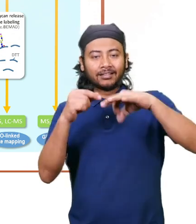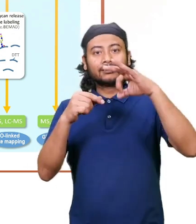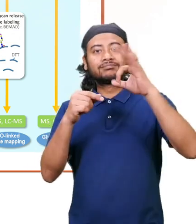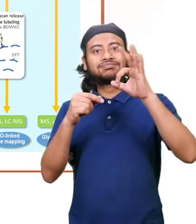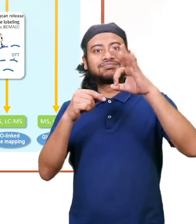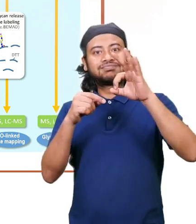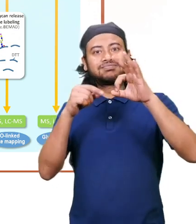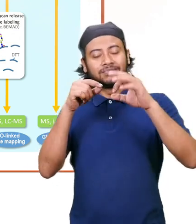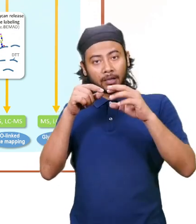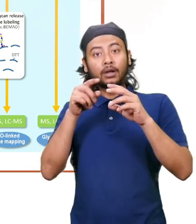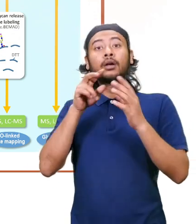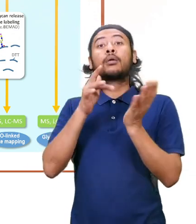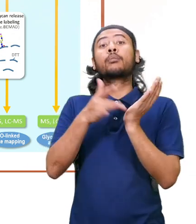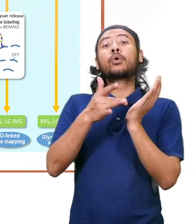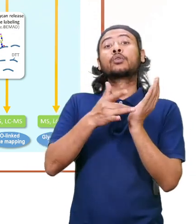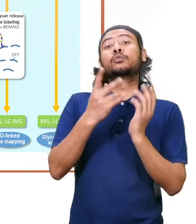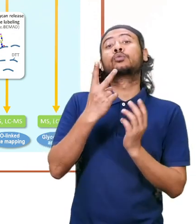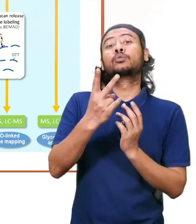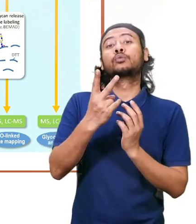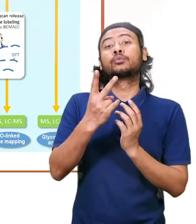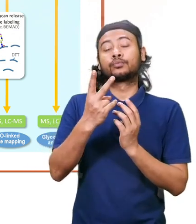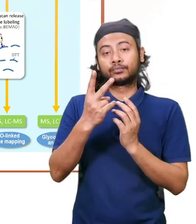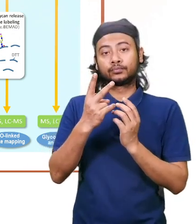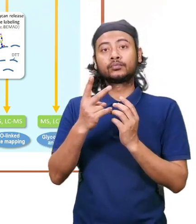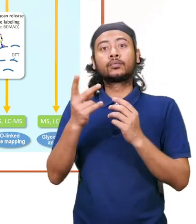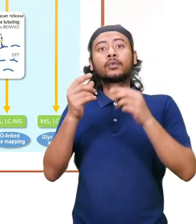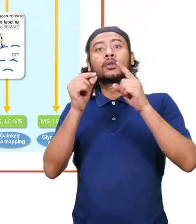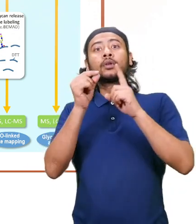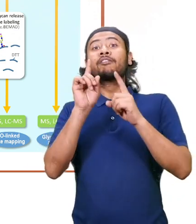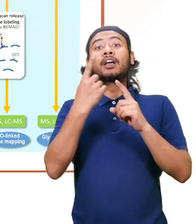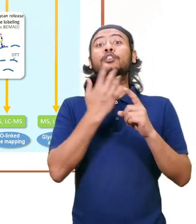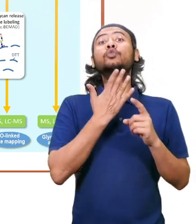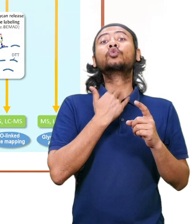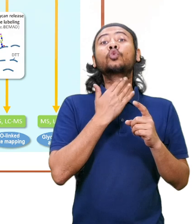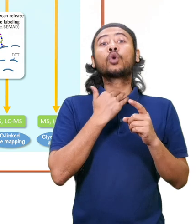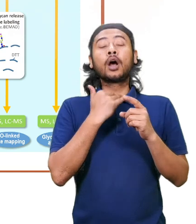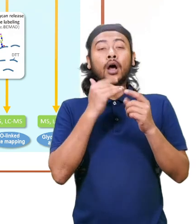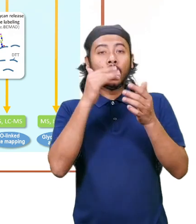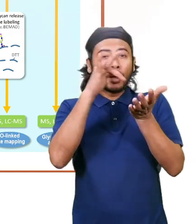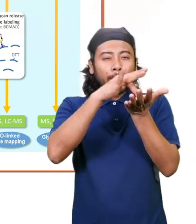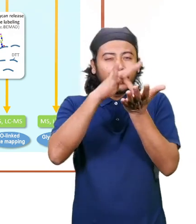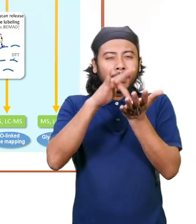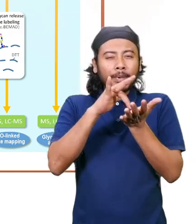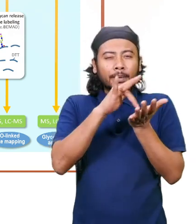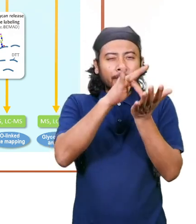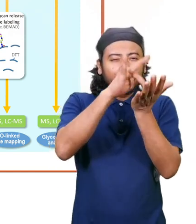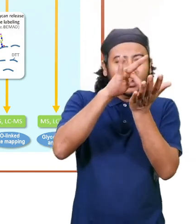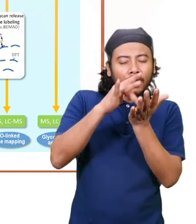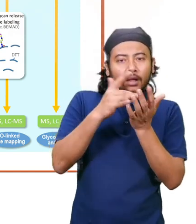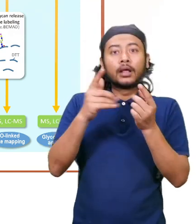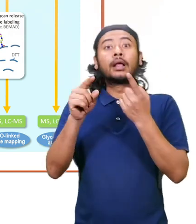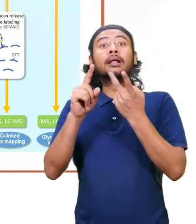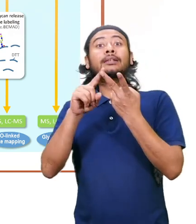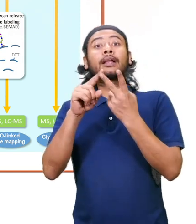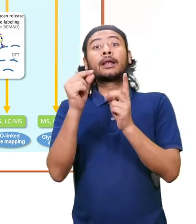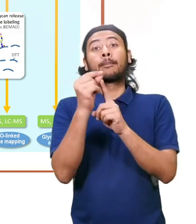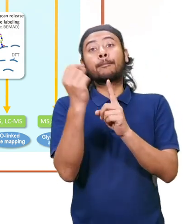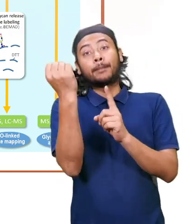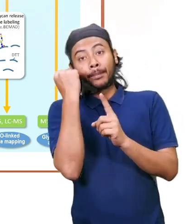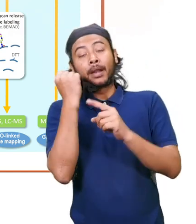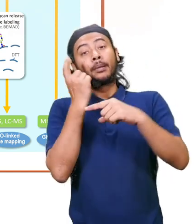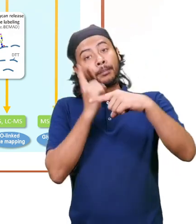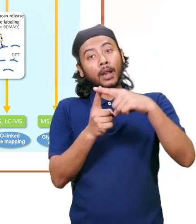and its branching, and the right one is glycoproteomics, which determines the detailed information